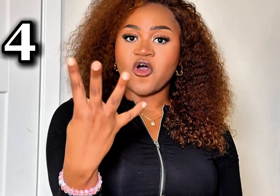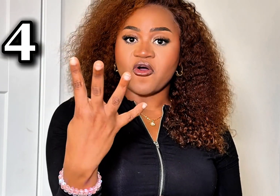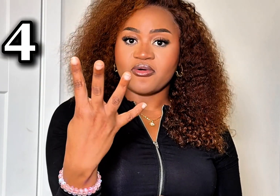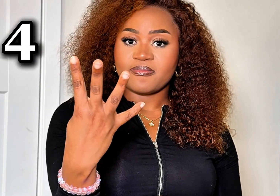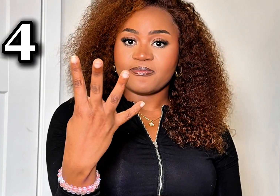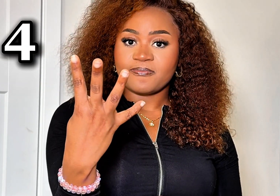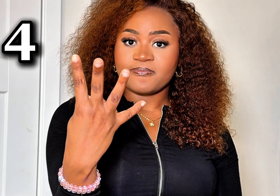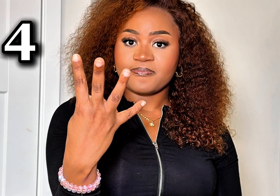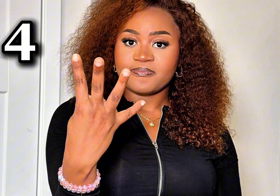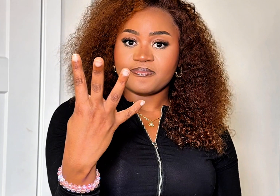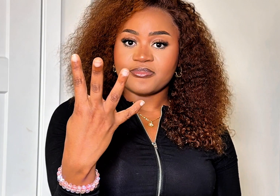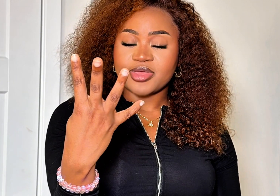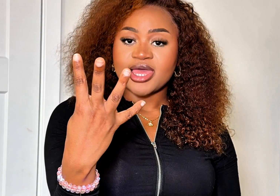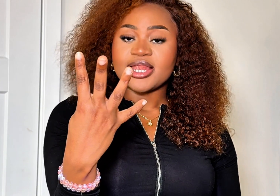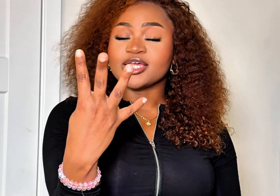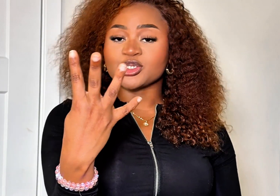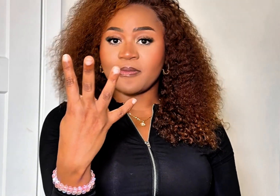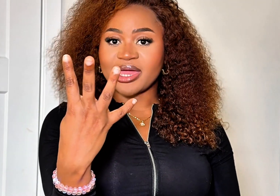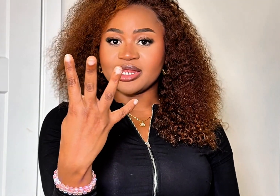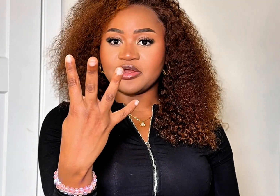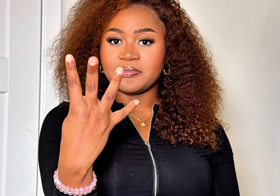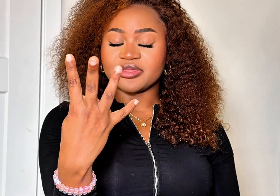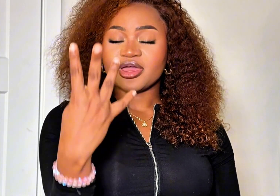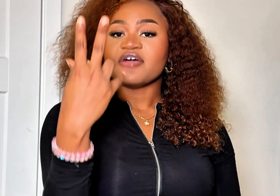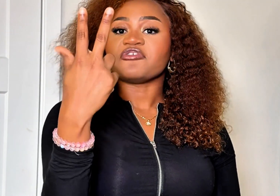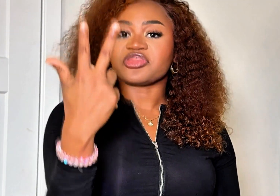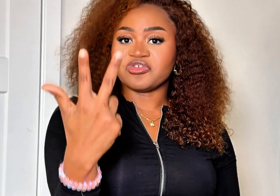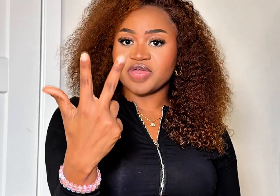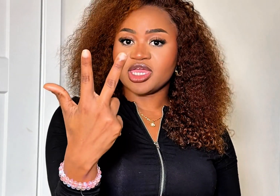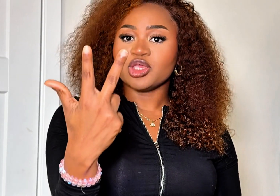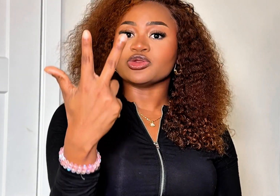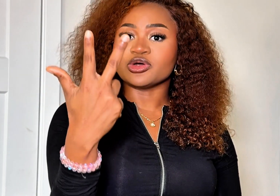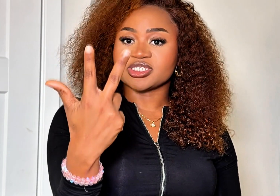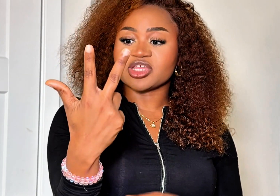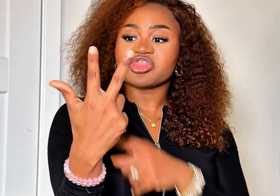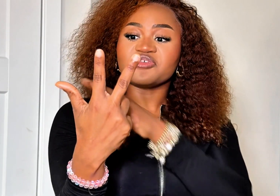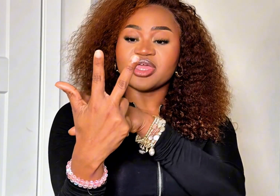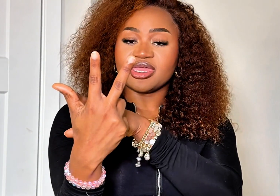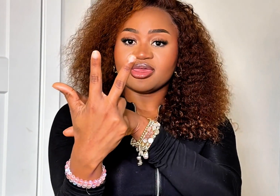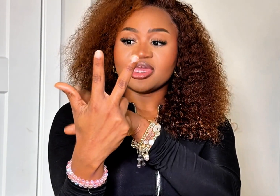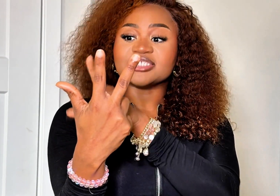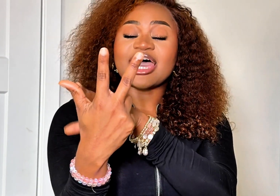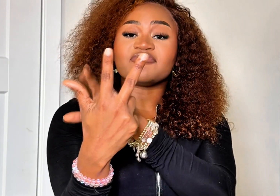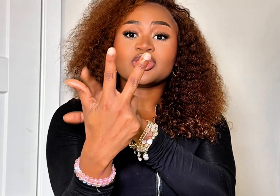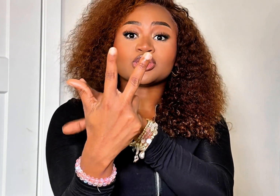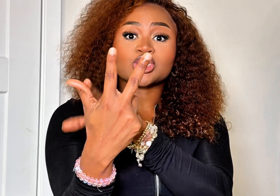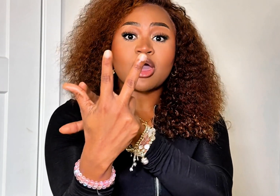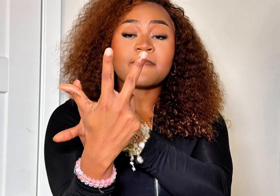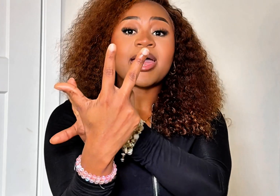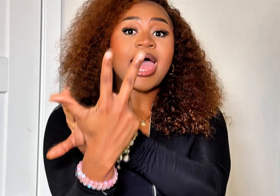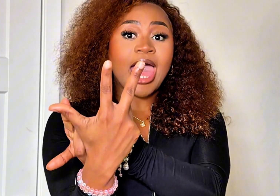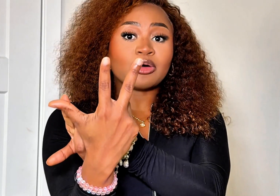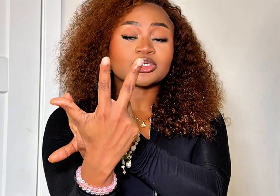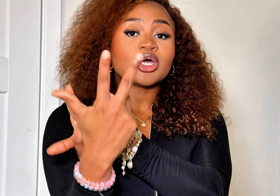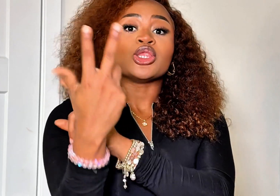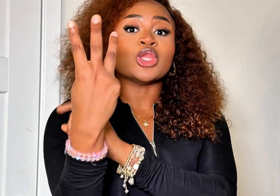4. Let's go back a little bit. For 3, you notice 3 is having your thumb out, not